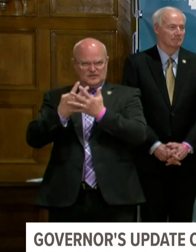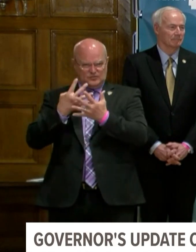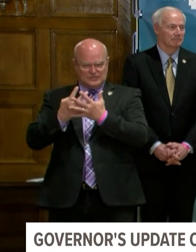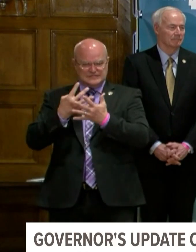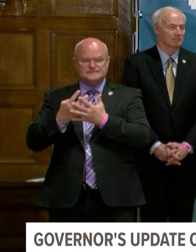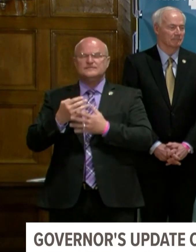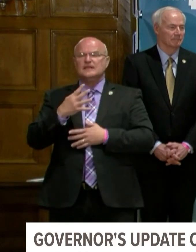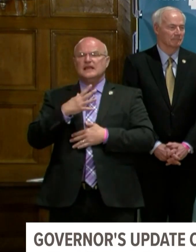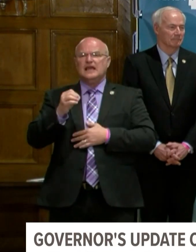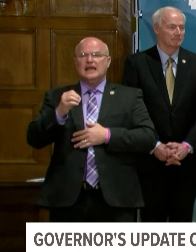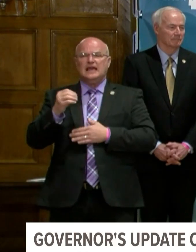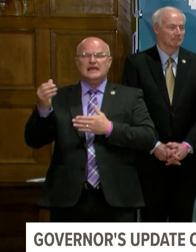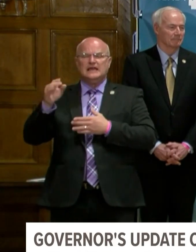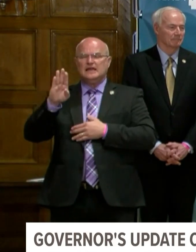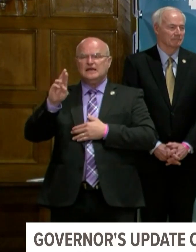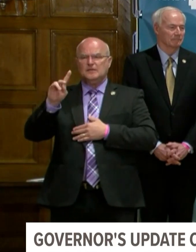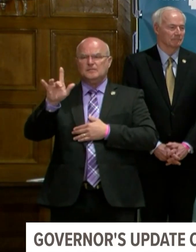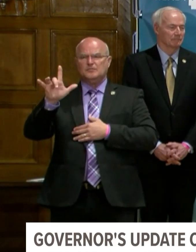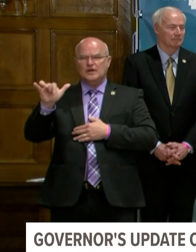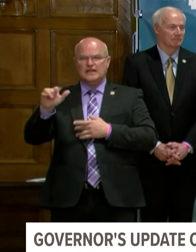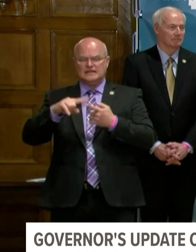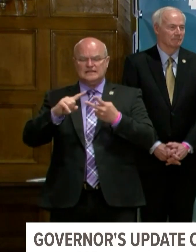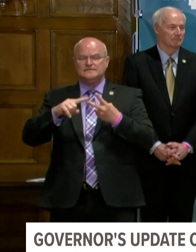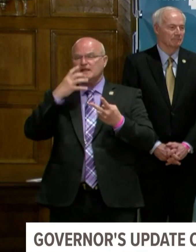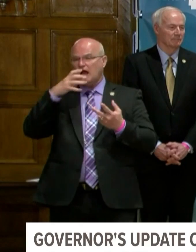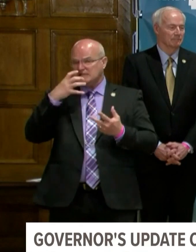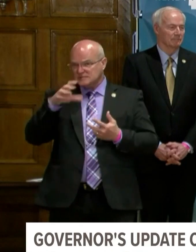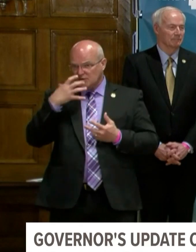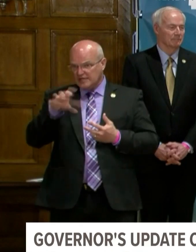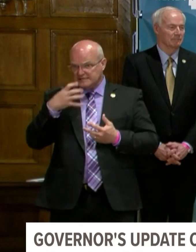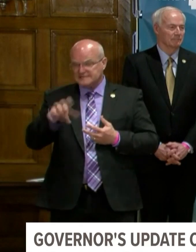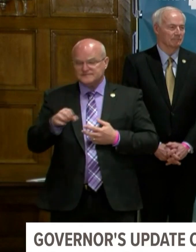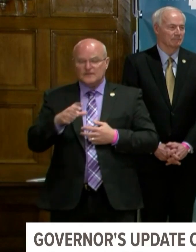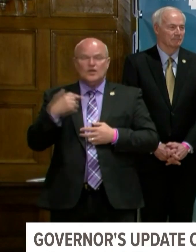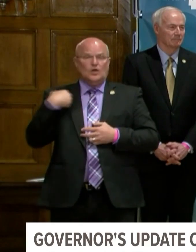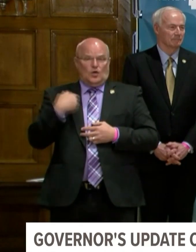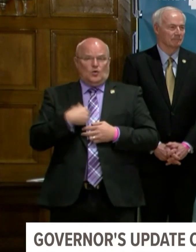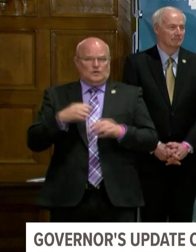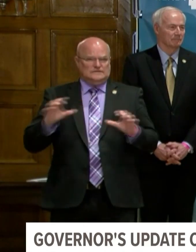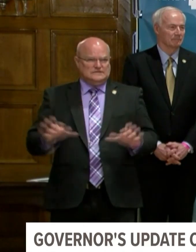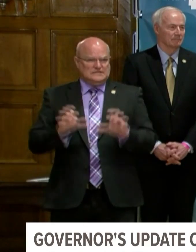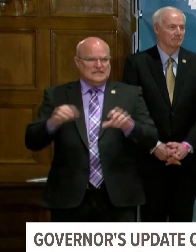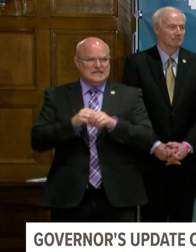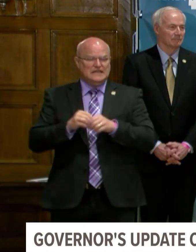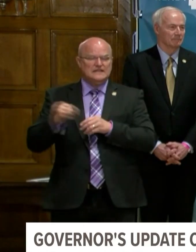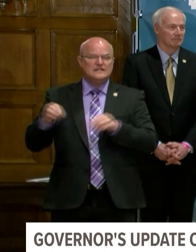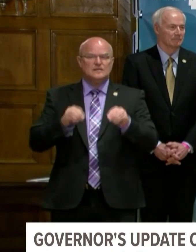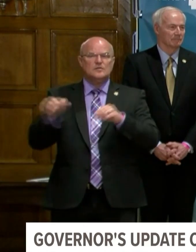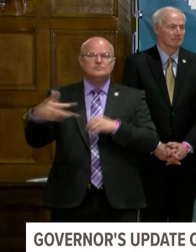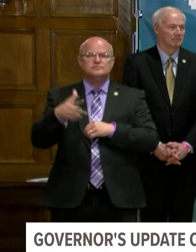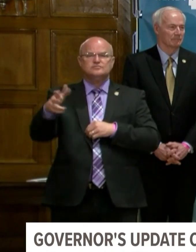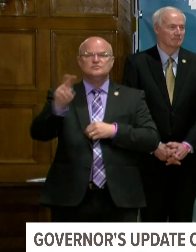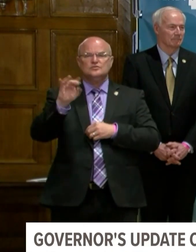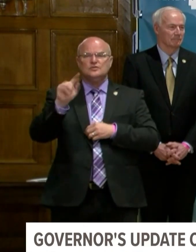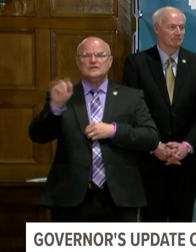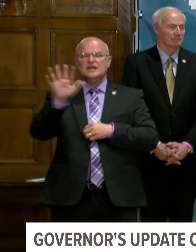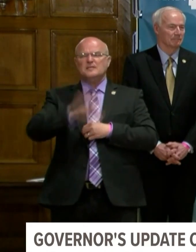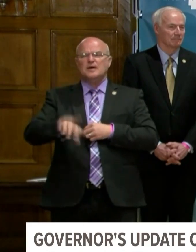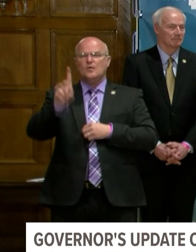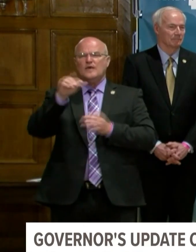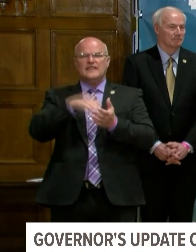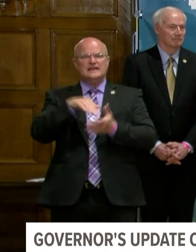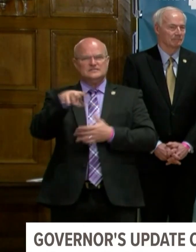facility, in Brinkley, and in Hot Springs. We've done in our mobile units about